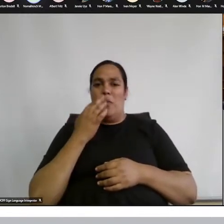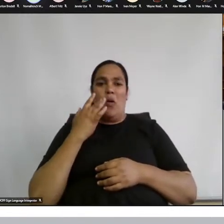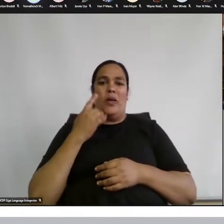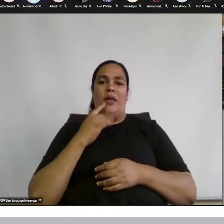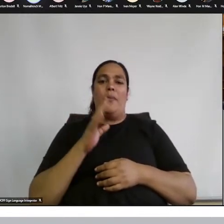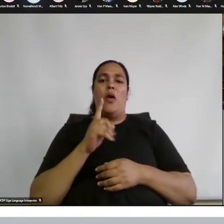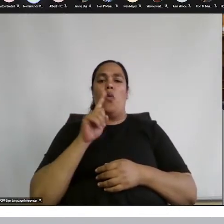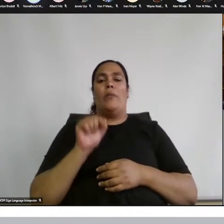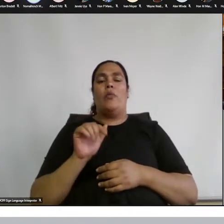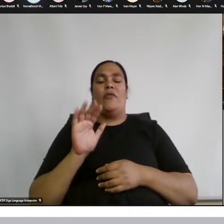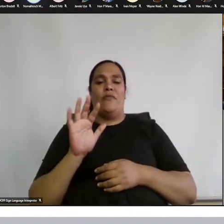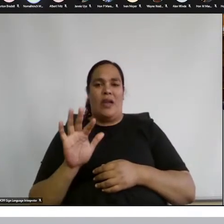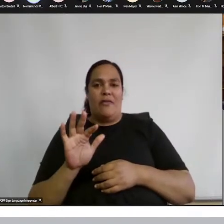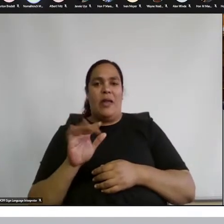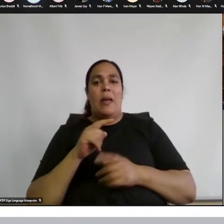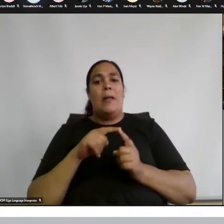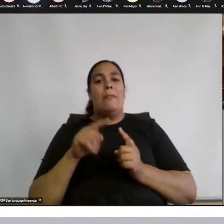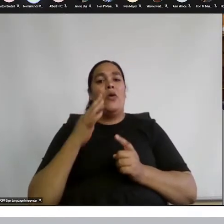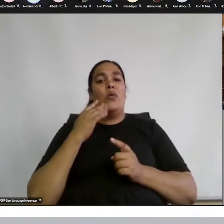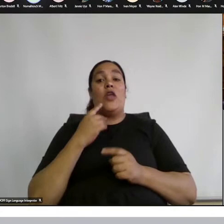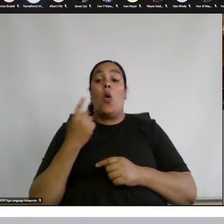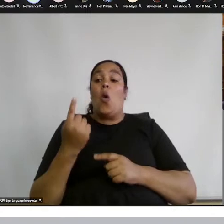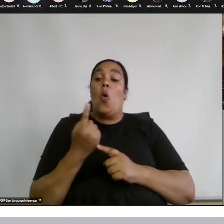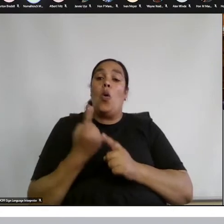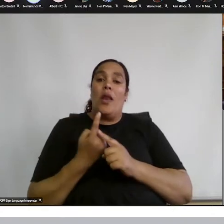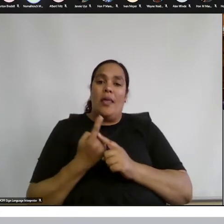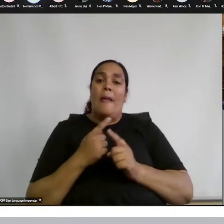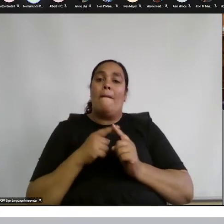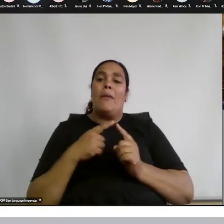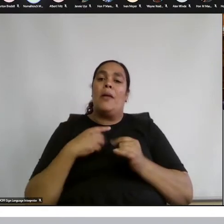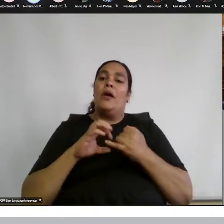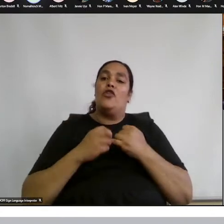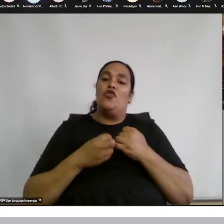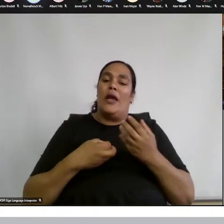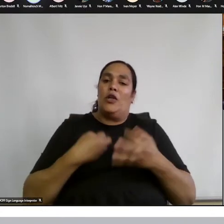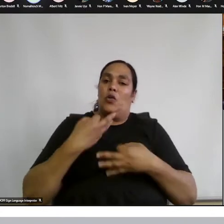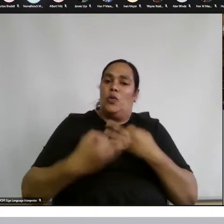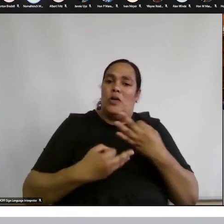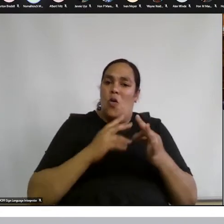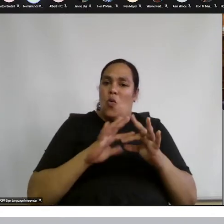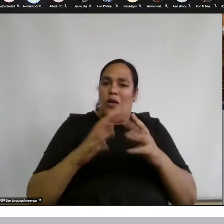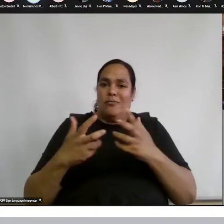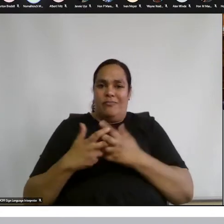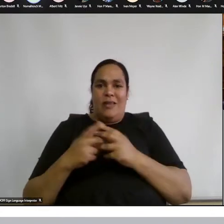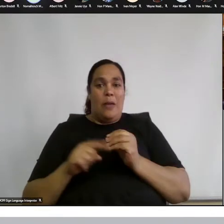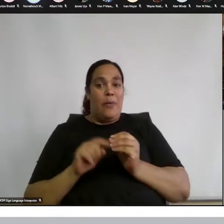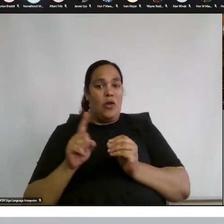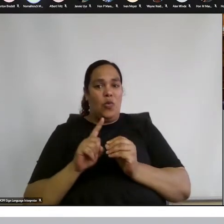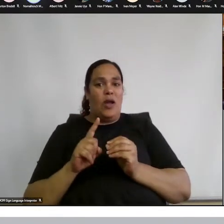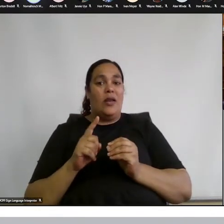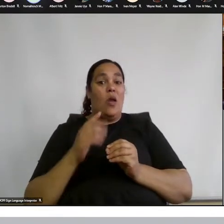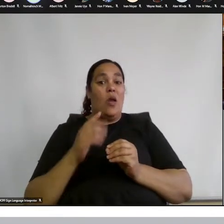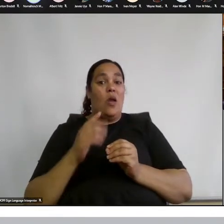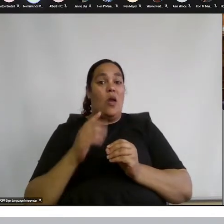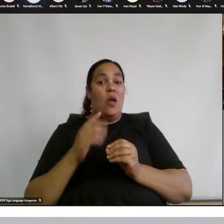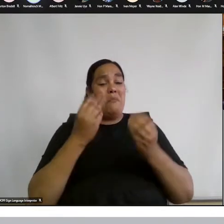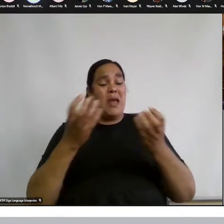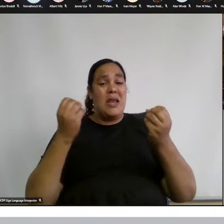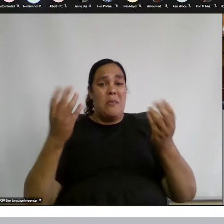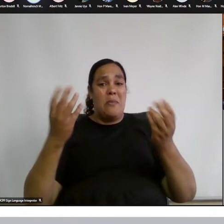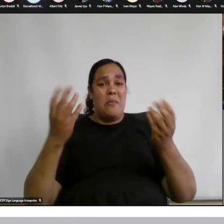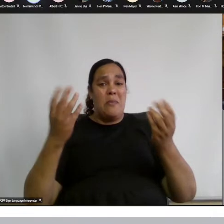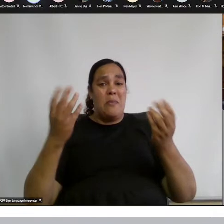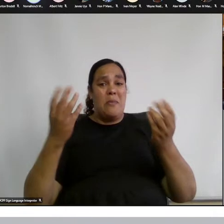only 1.5, when I'm saying only, but what I'm trying to, it's relative. It's about, whilst there are many that